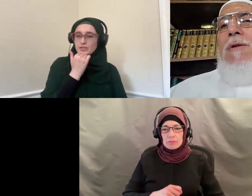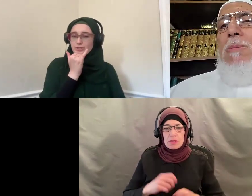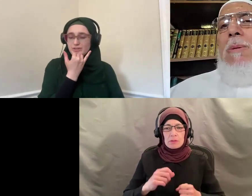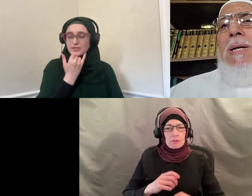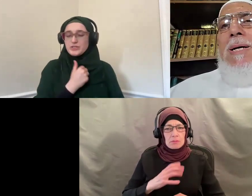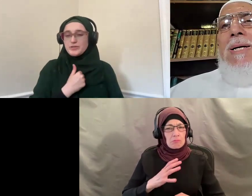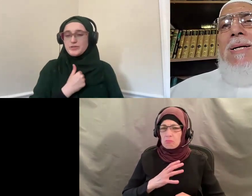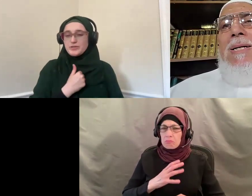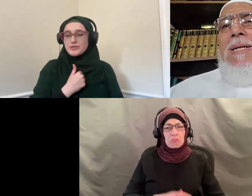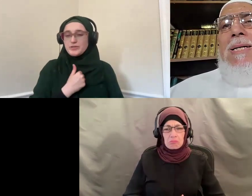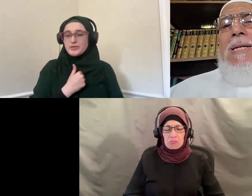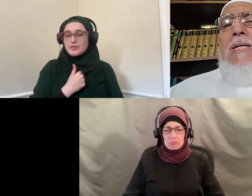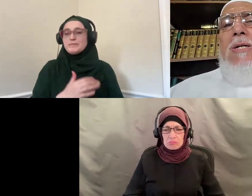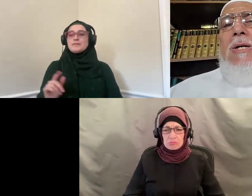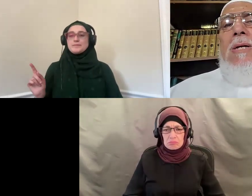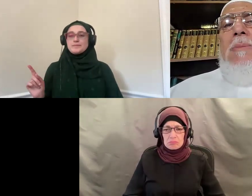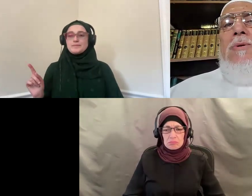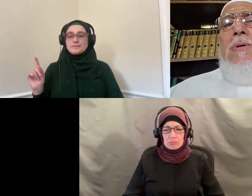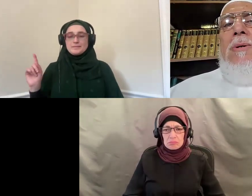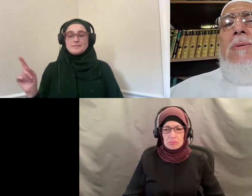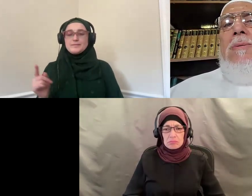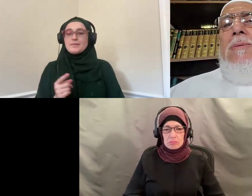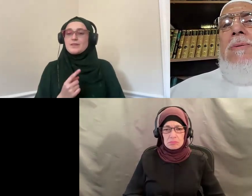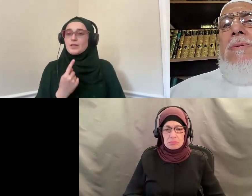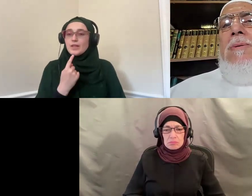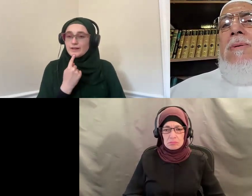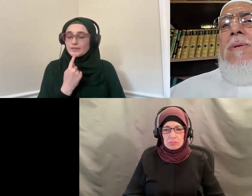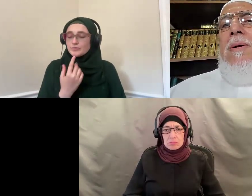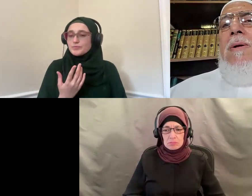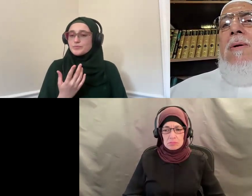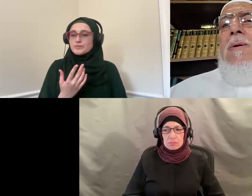to every human being. It is not up to you.